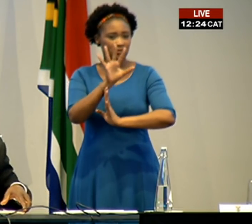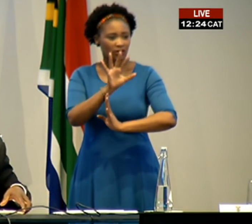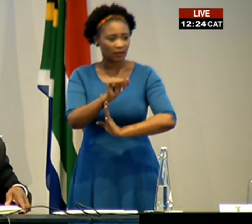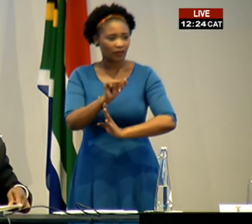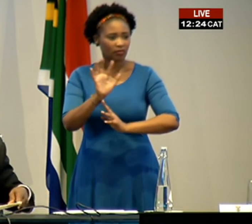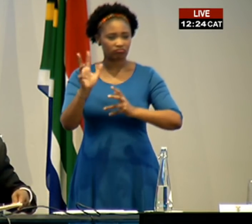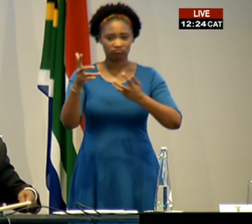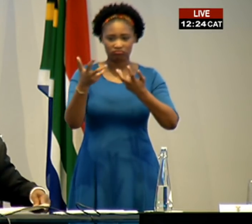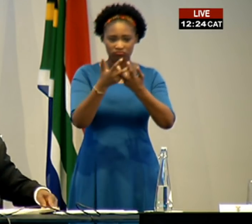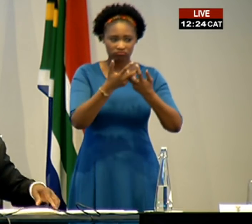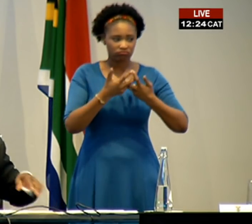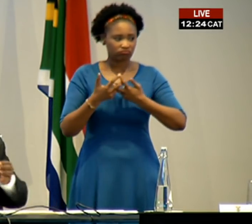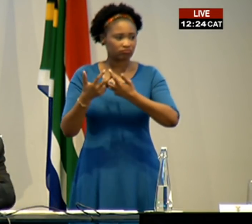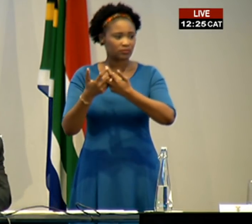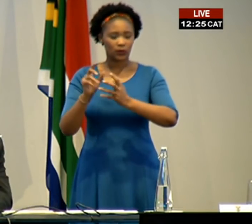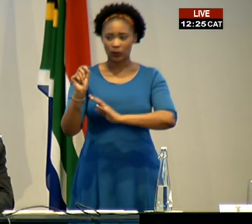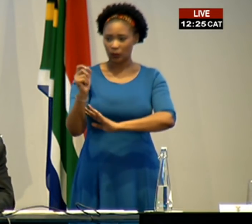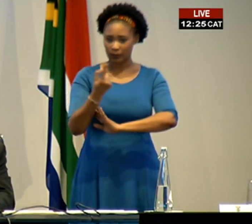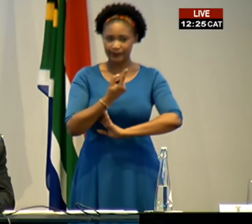with our Almighty Being,